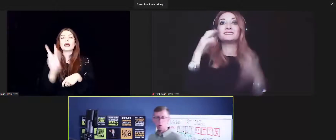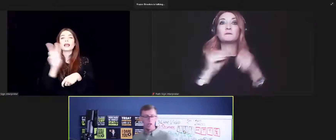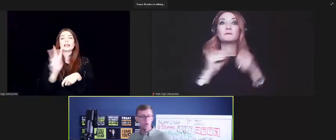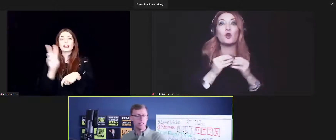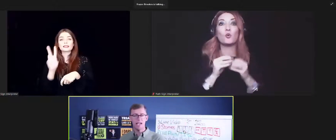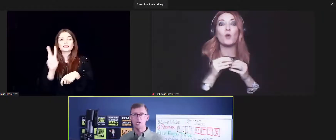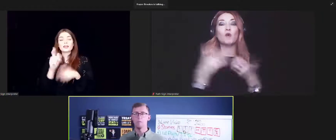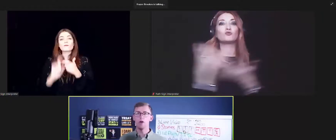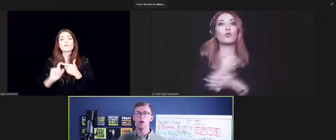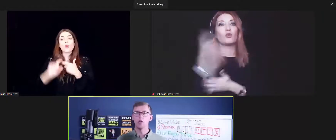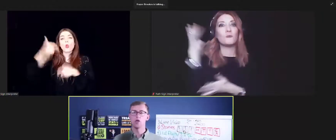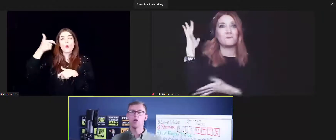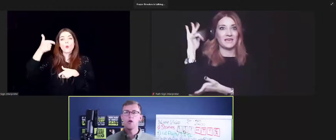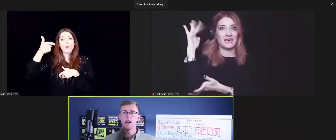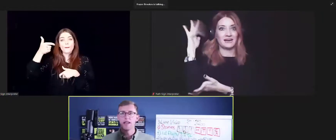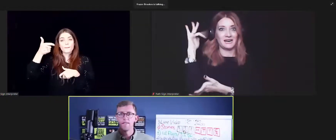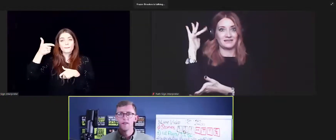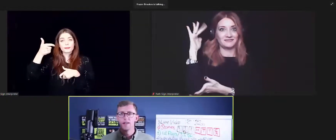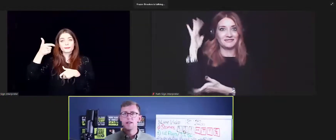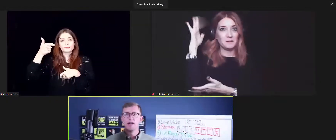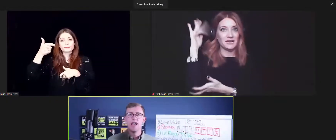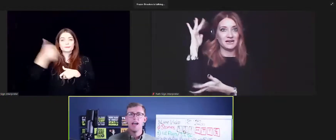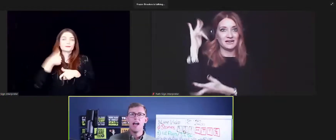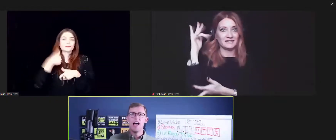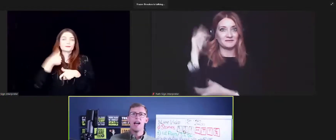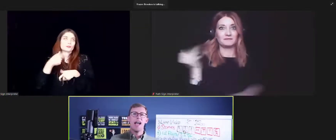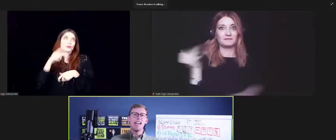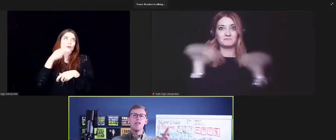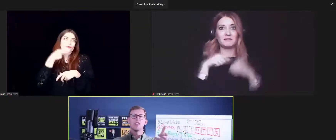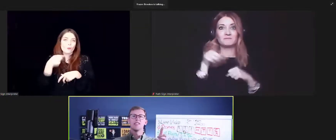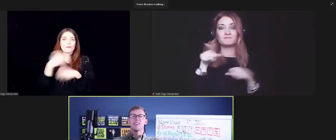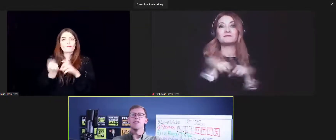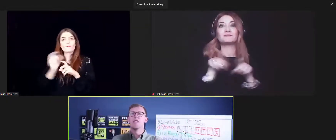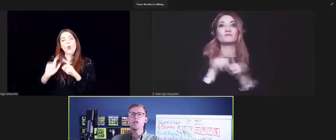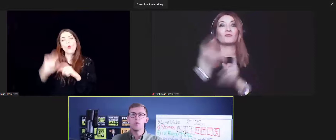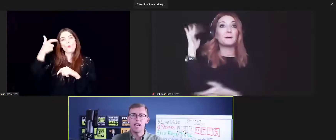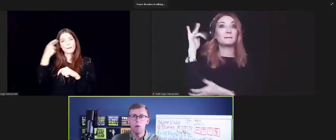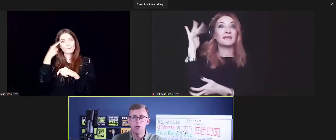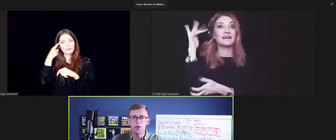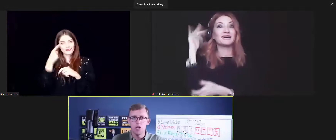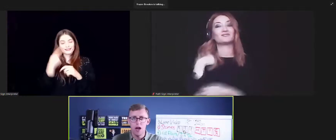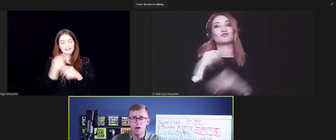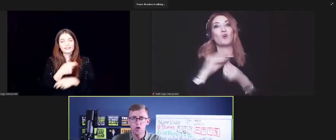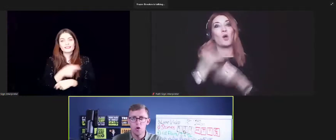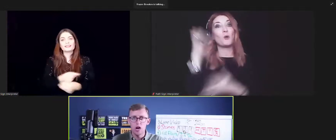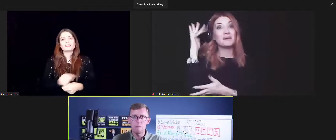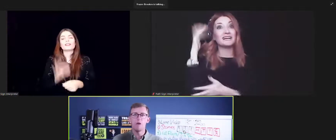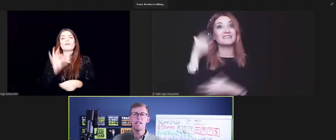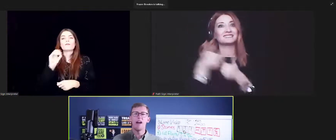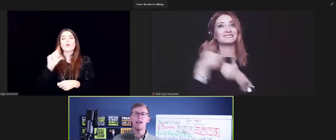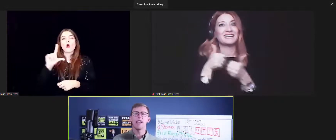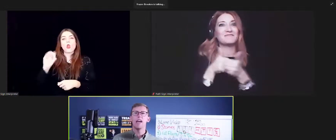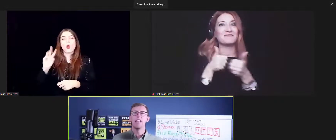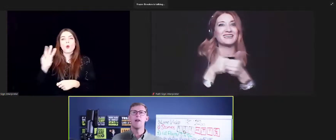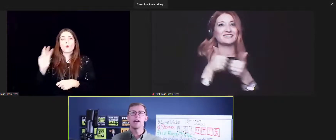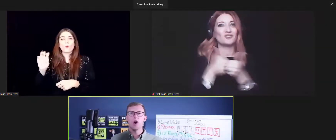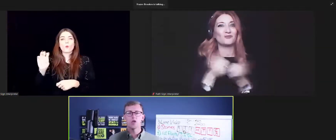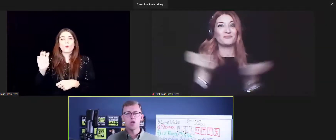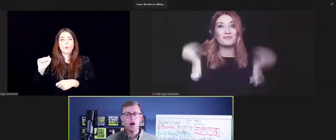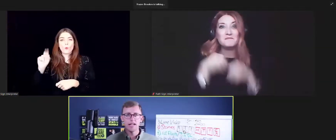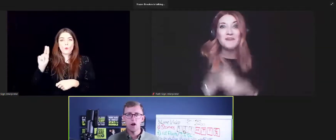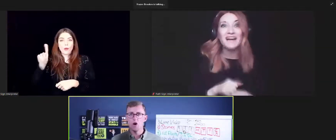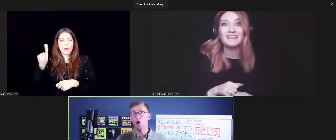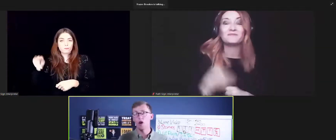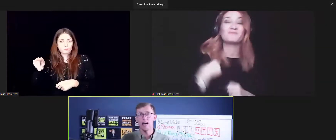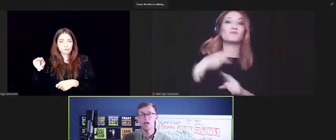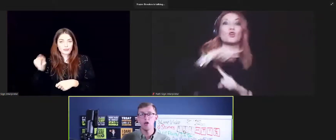Where you send a testimonial or a story. Hey, legend, this week I wanted to share a story about Derek. Derek got